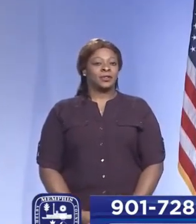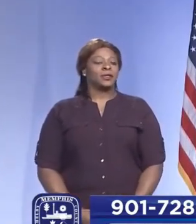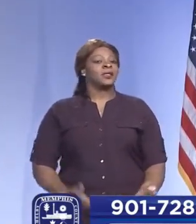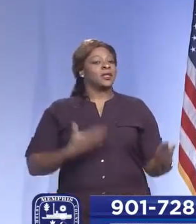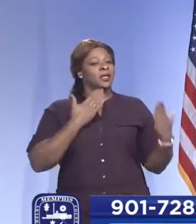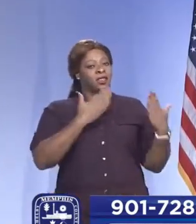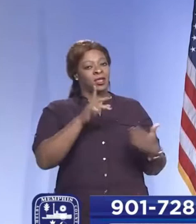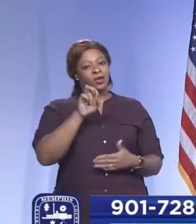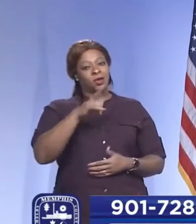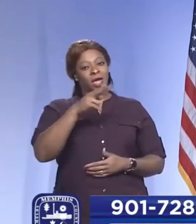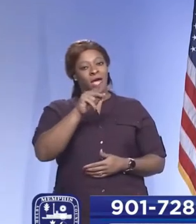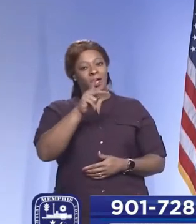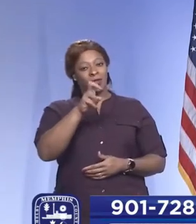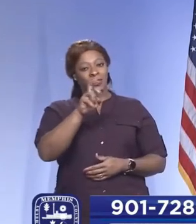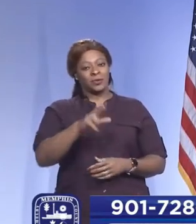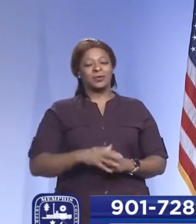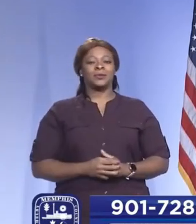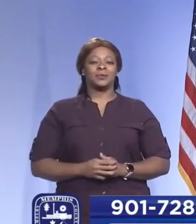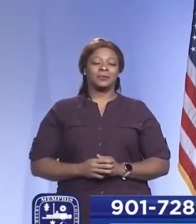Thank you, Dr. Haushalter.